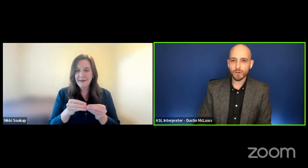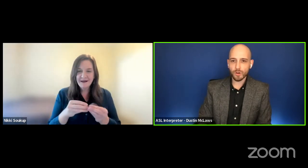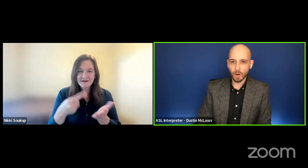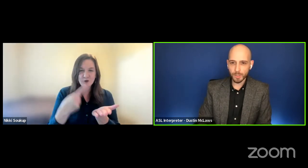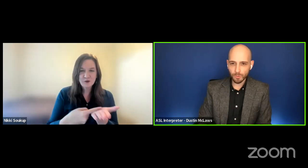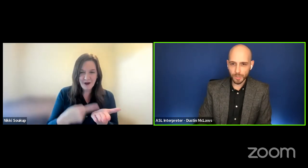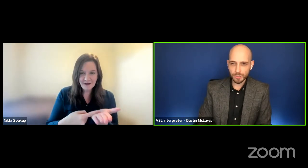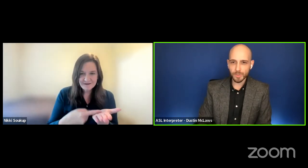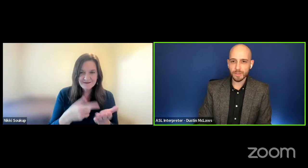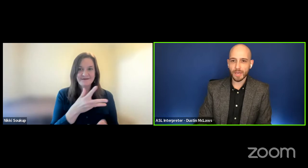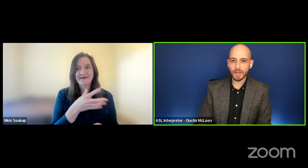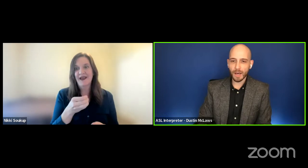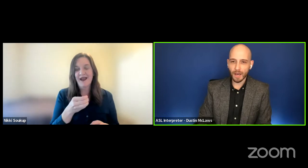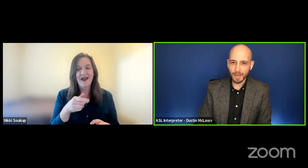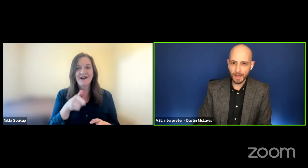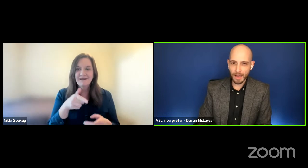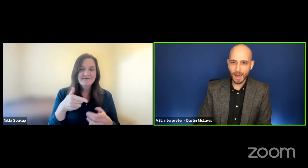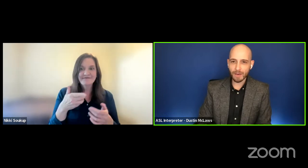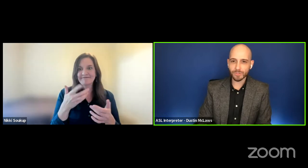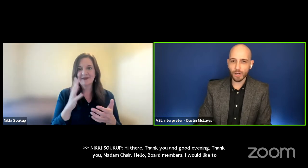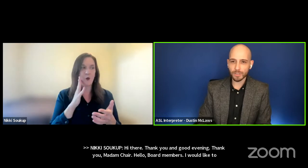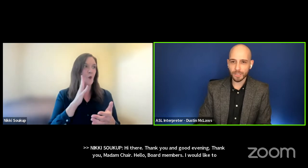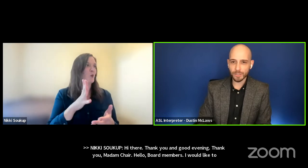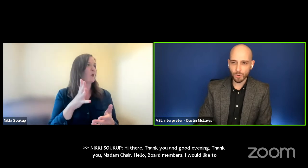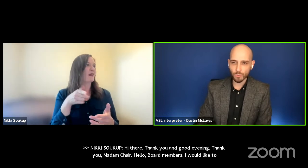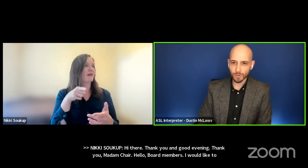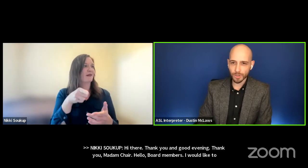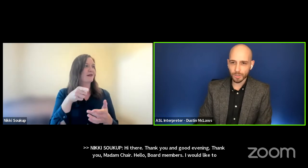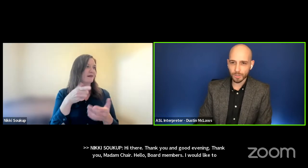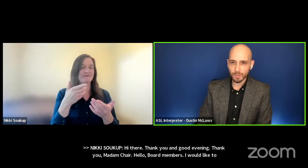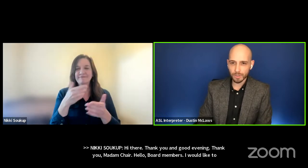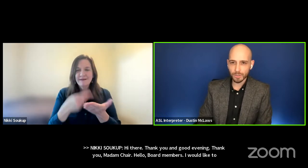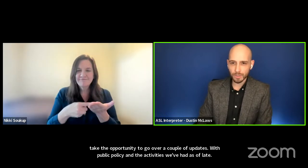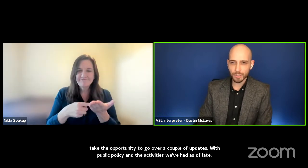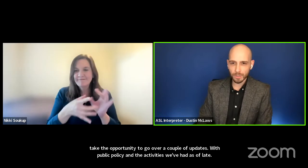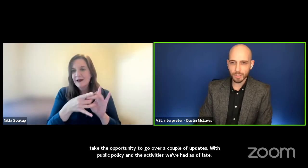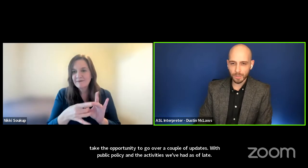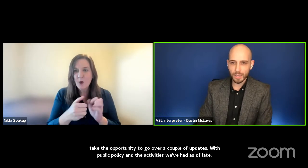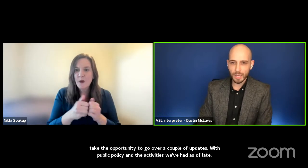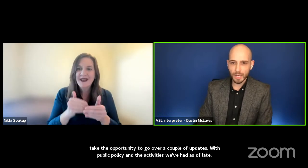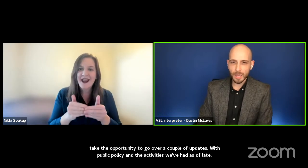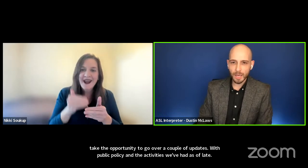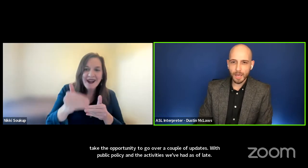PV, Carmen Greensmith, and I have talked things over.